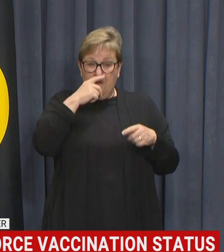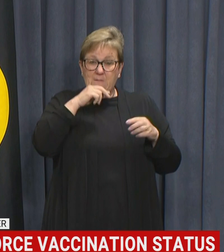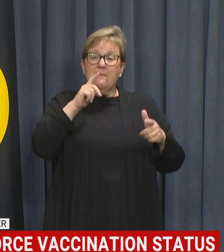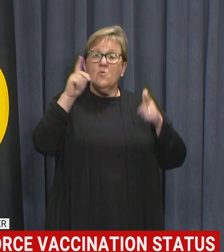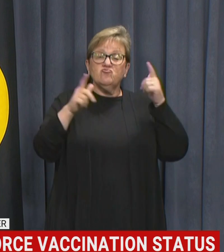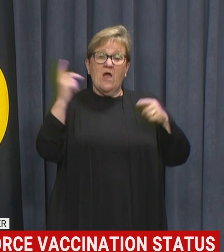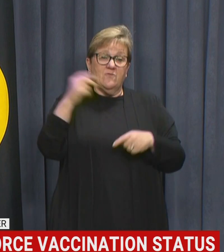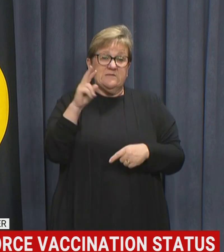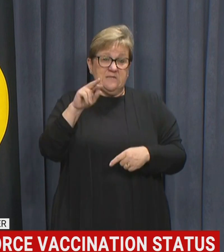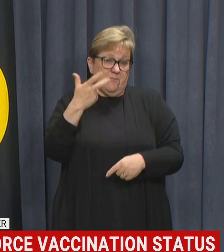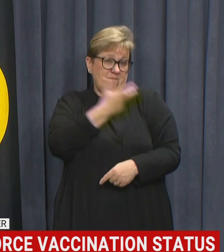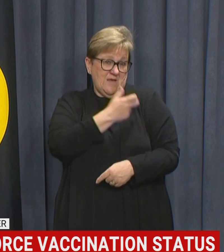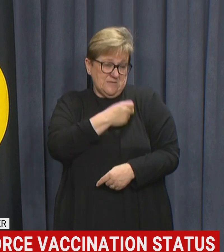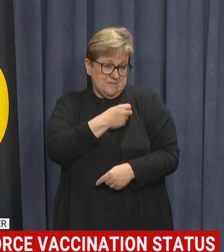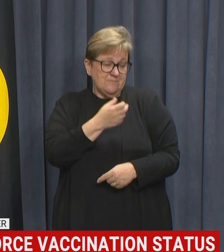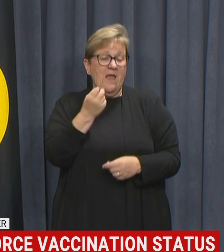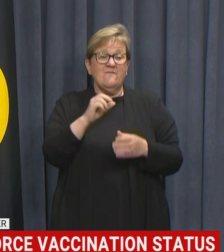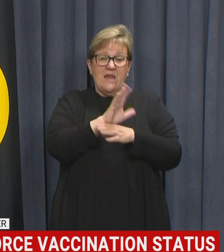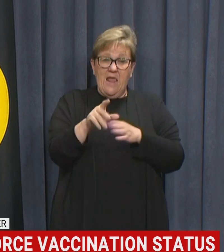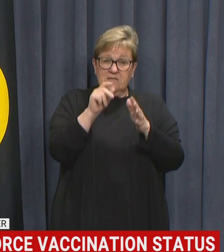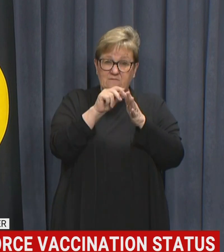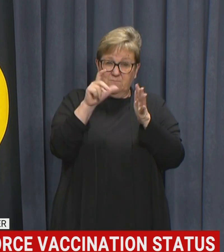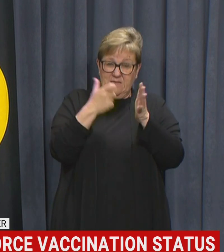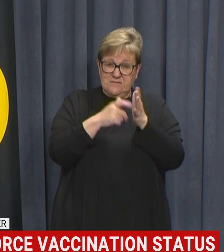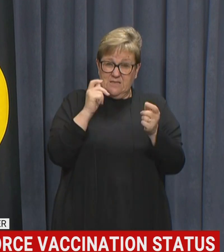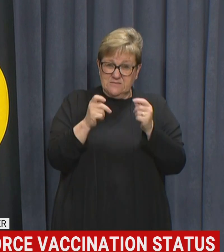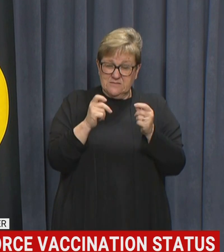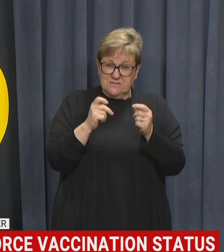double vaccinated record negative